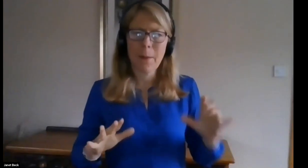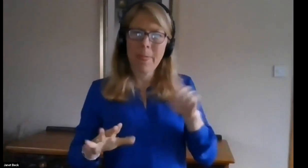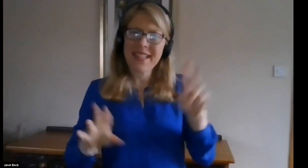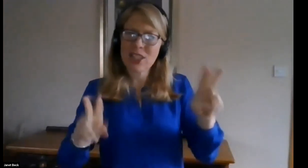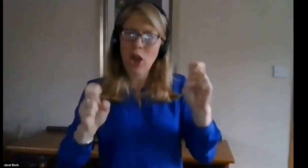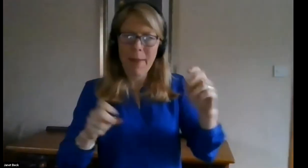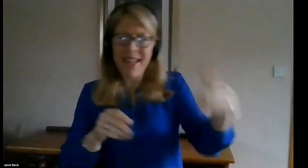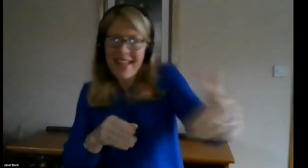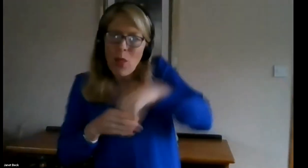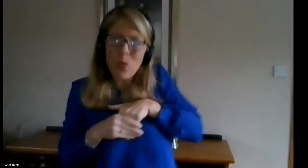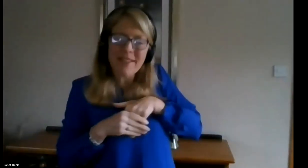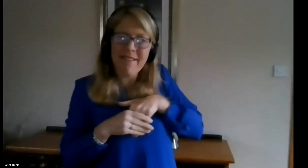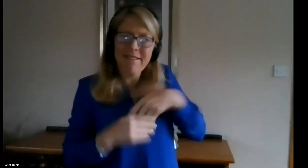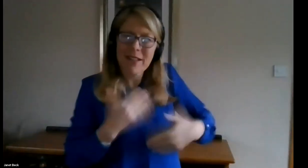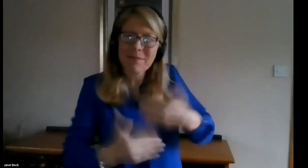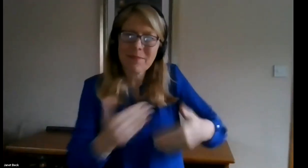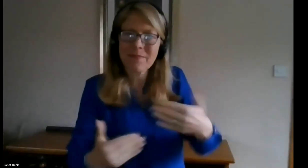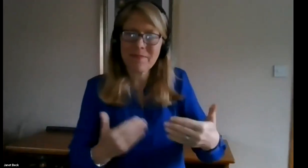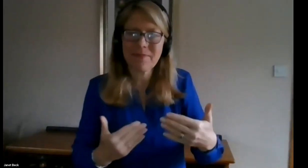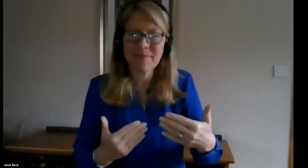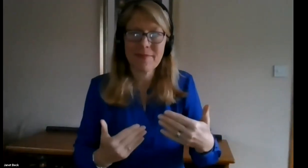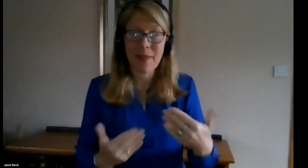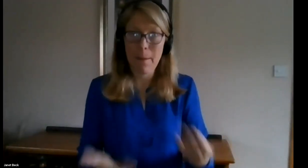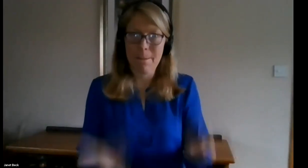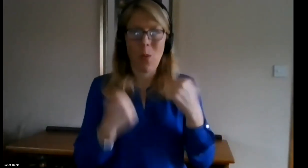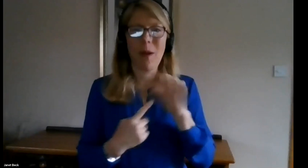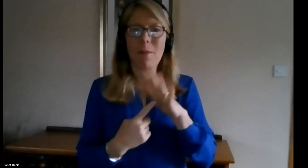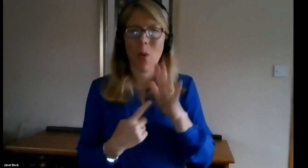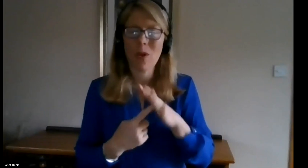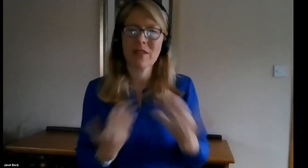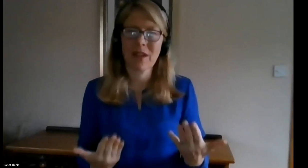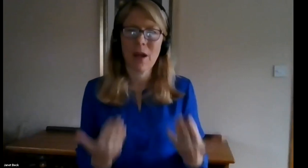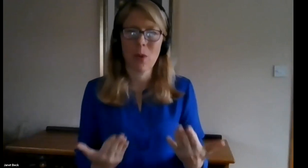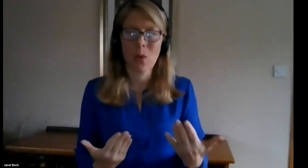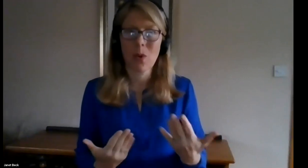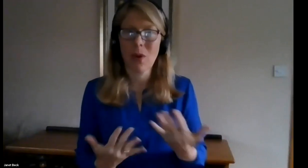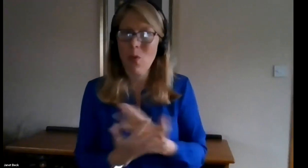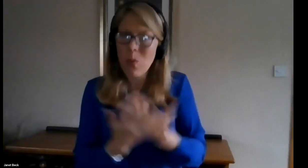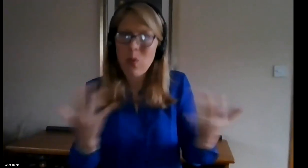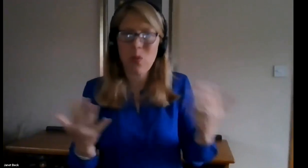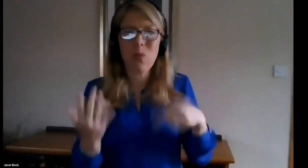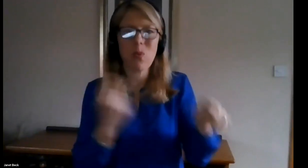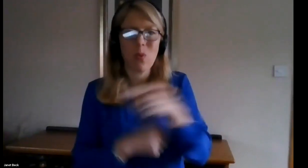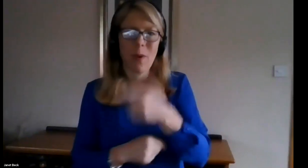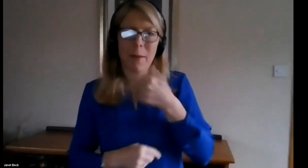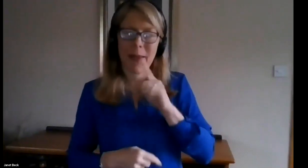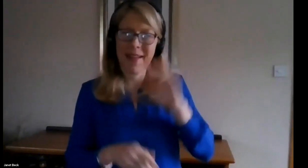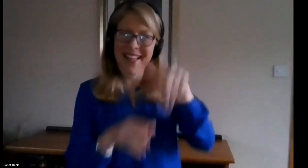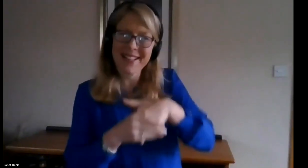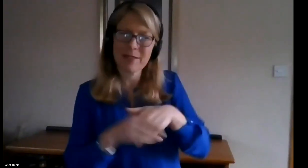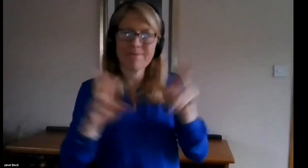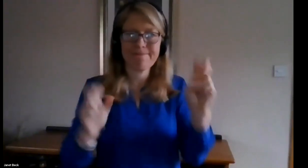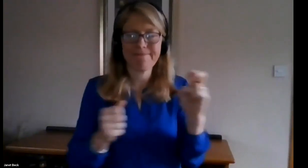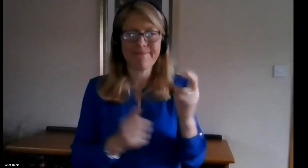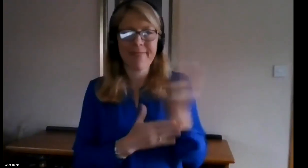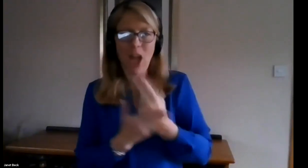of an issue, an interest for a wide variety of people who are entering the arts management field and the arts